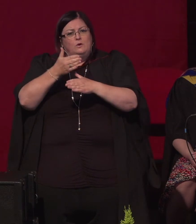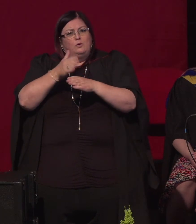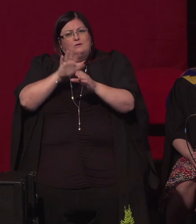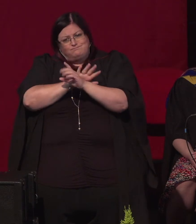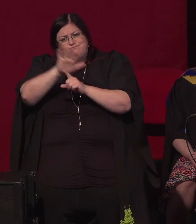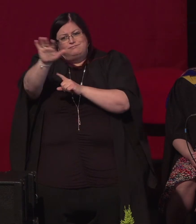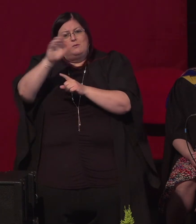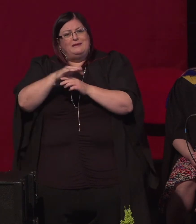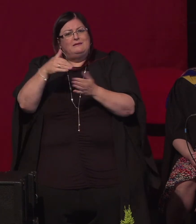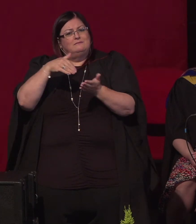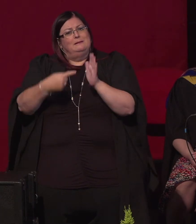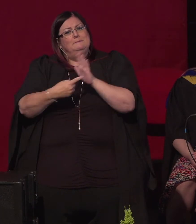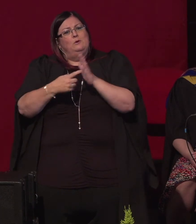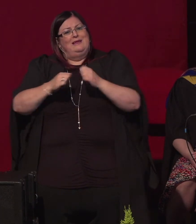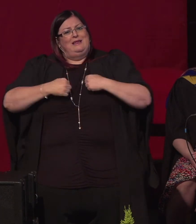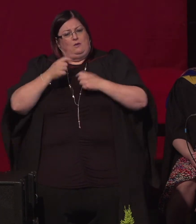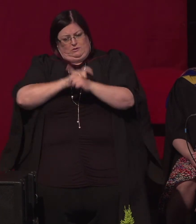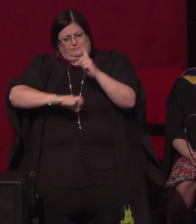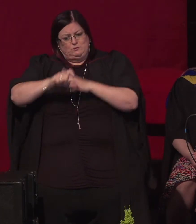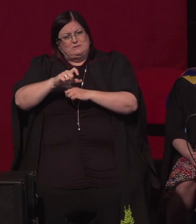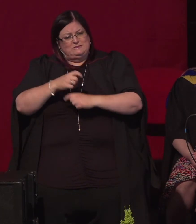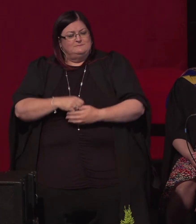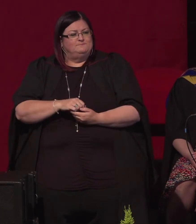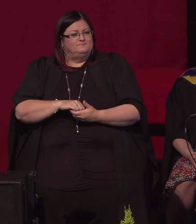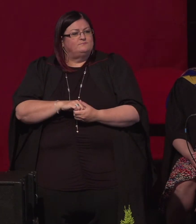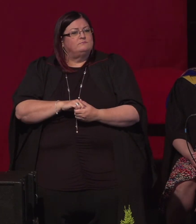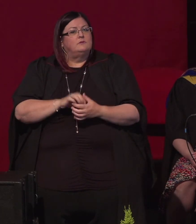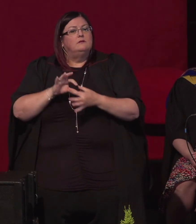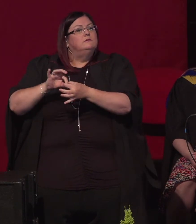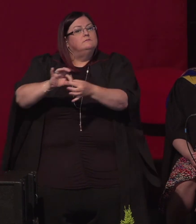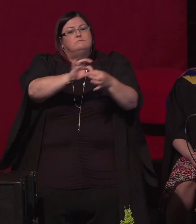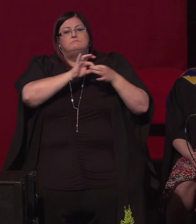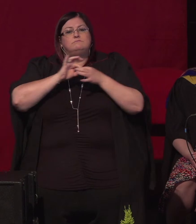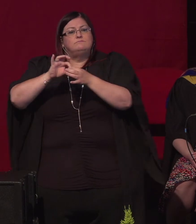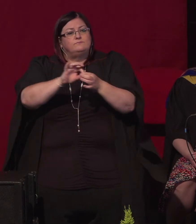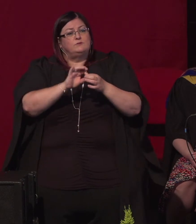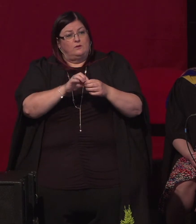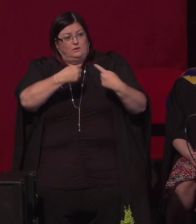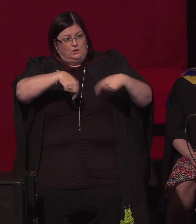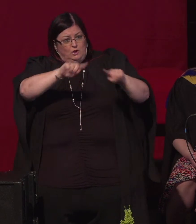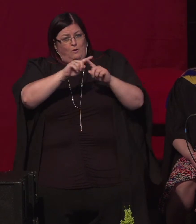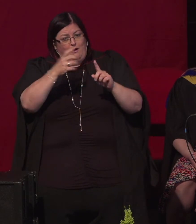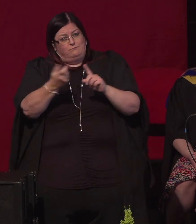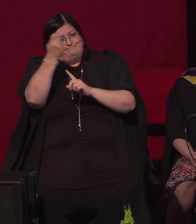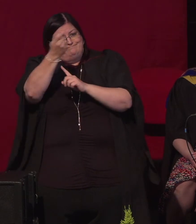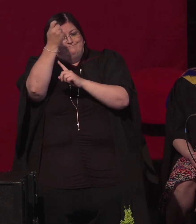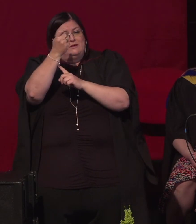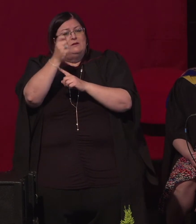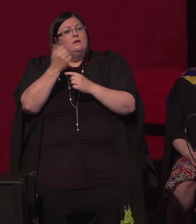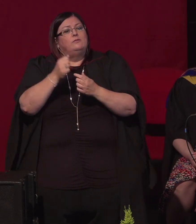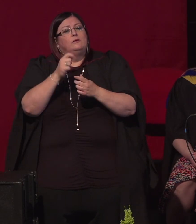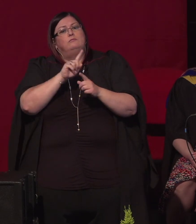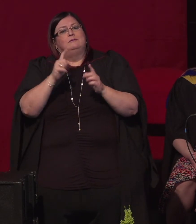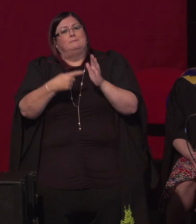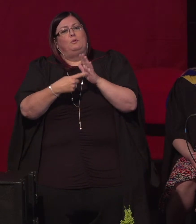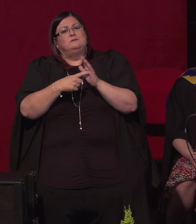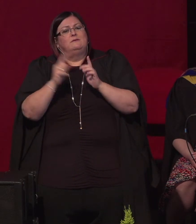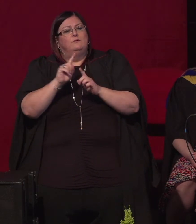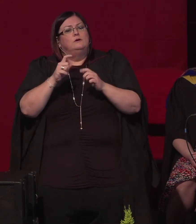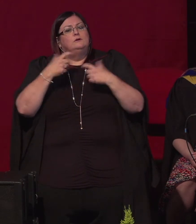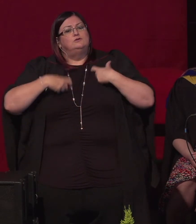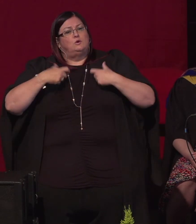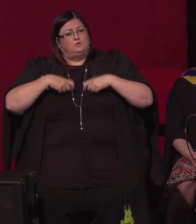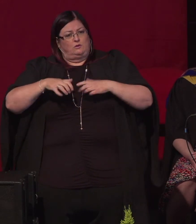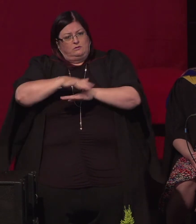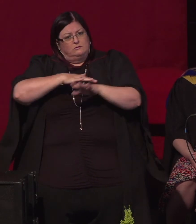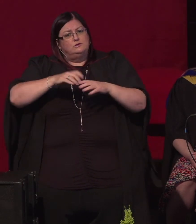fabric of our society. Together, you are the champions of social justice, each